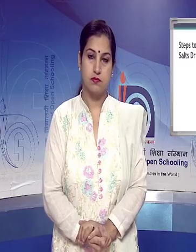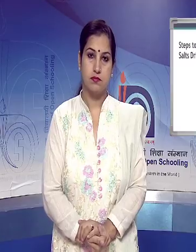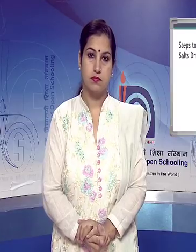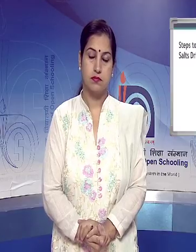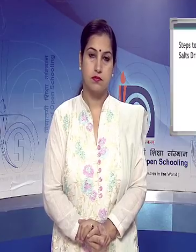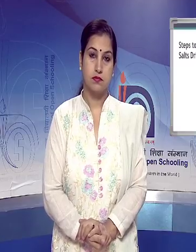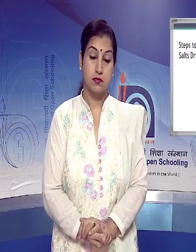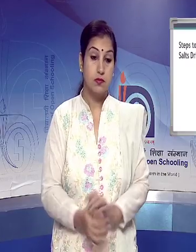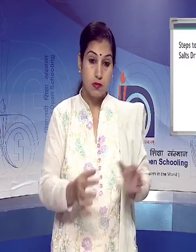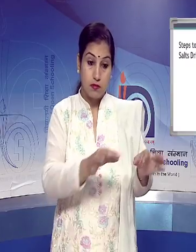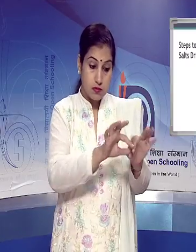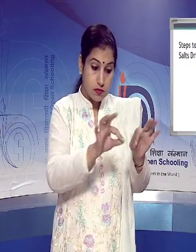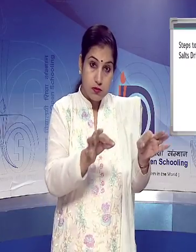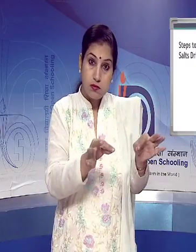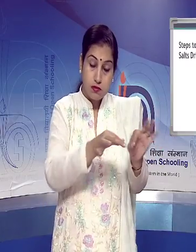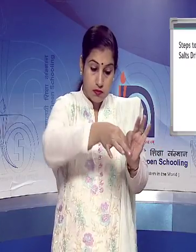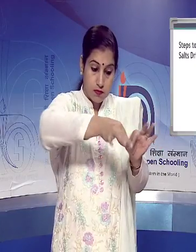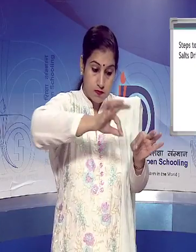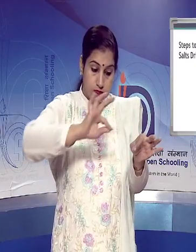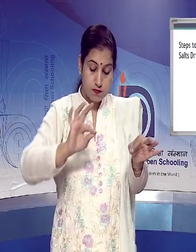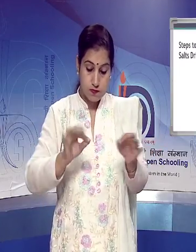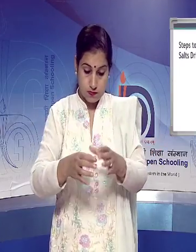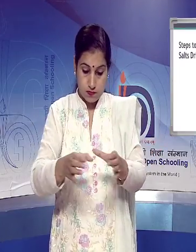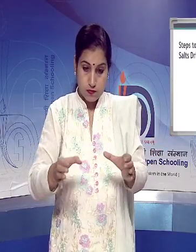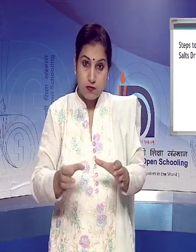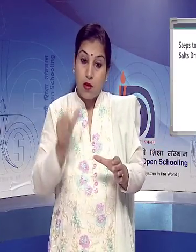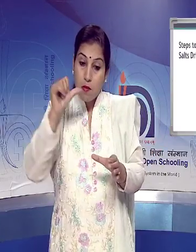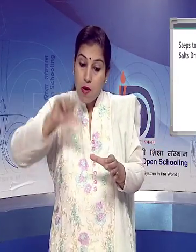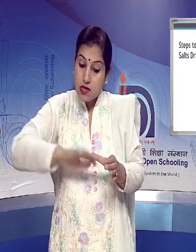Put the content of the ORS packet in a clean container.